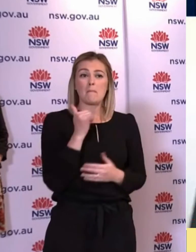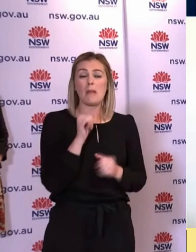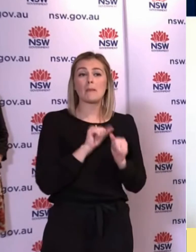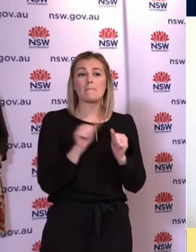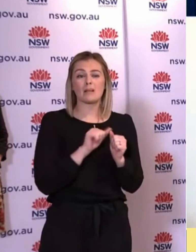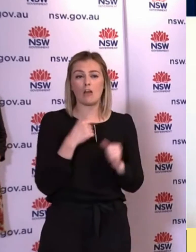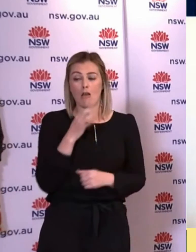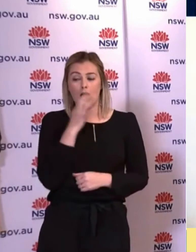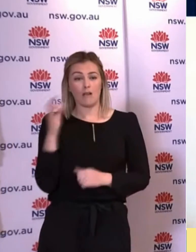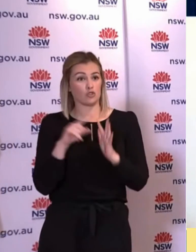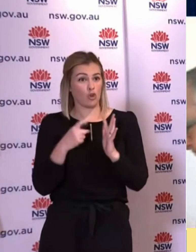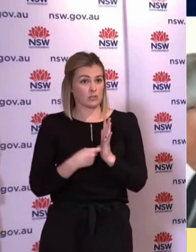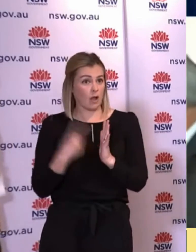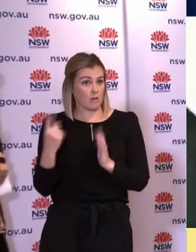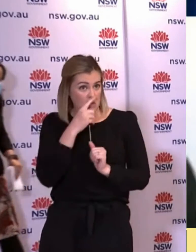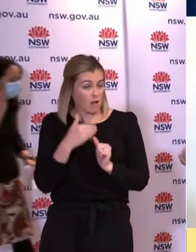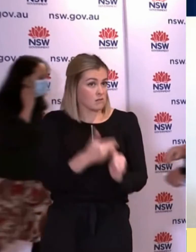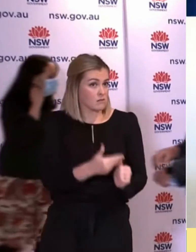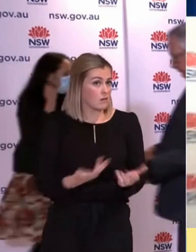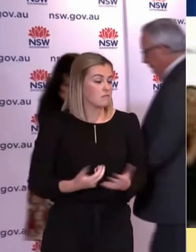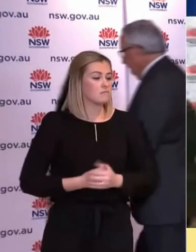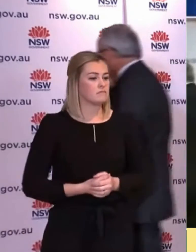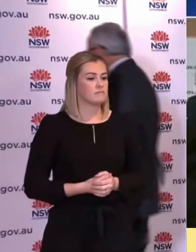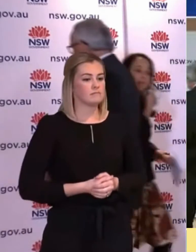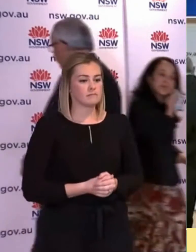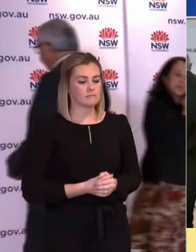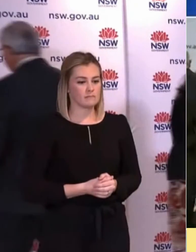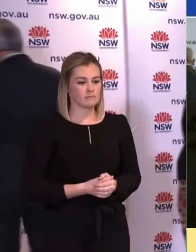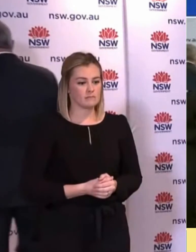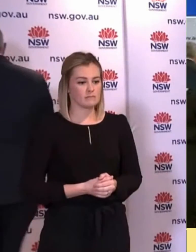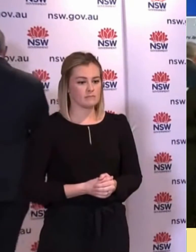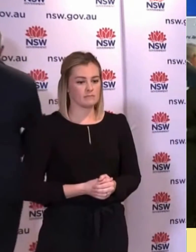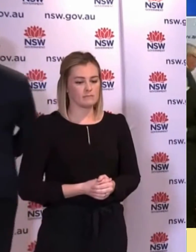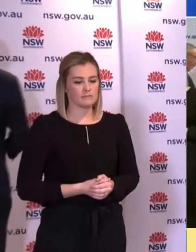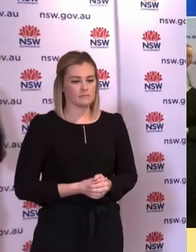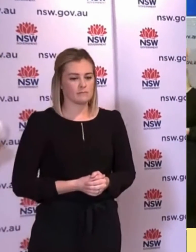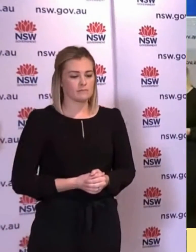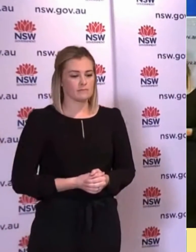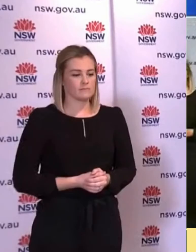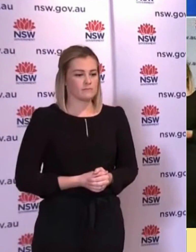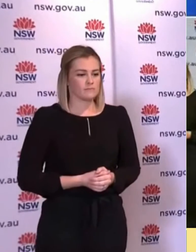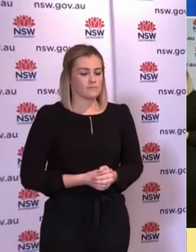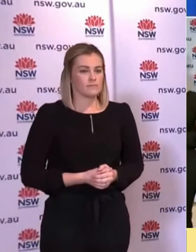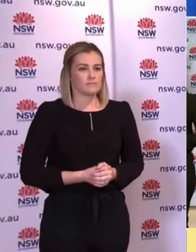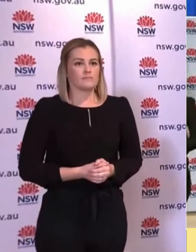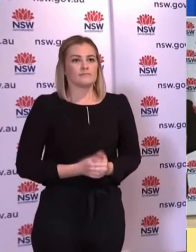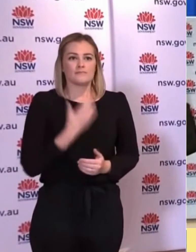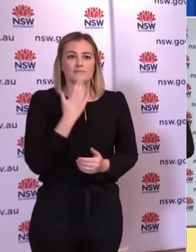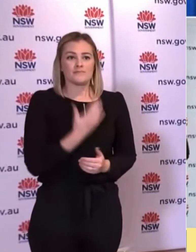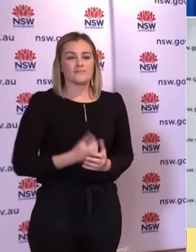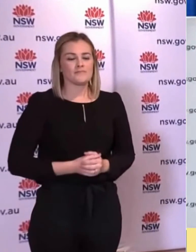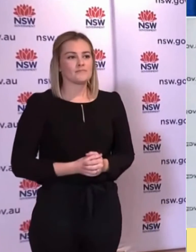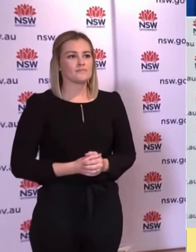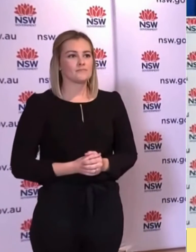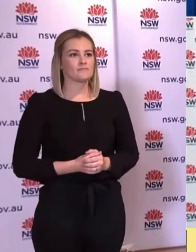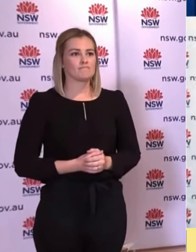medical perspectives on that. Dr Gale? Thank you, Minister.